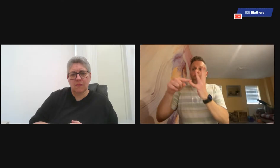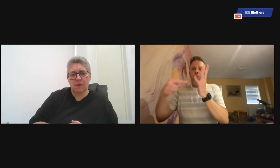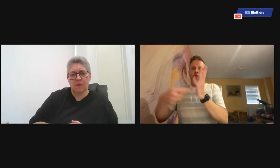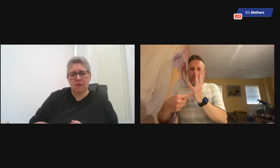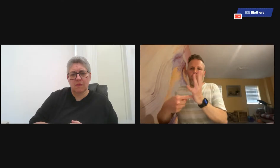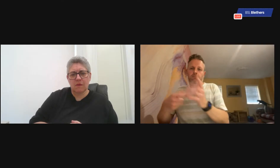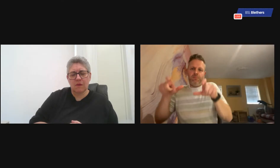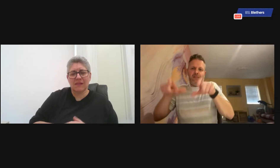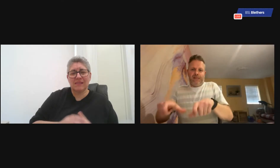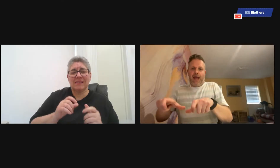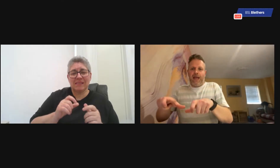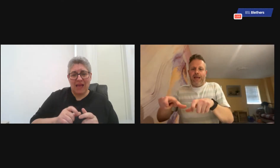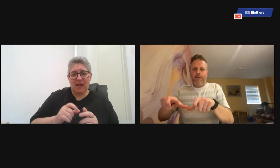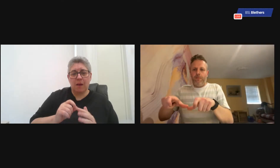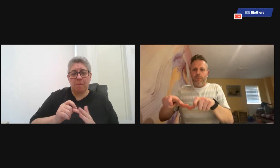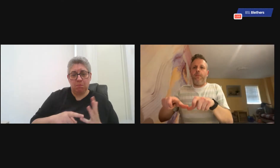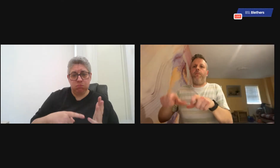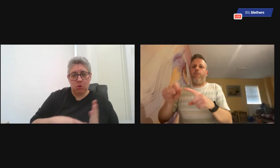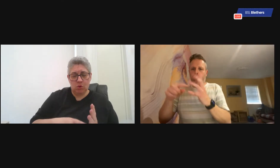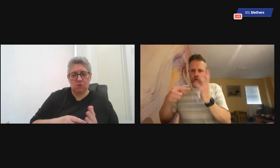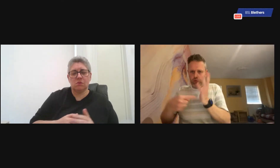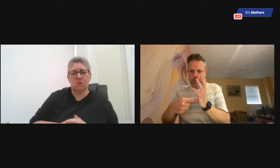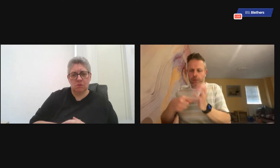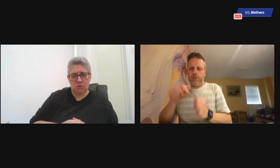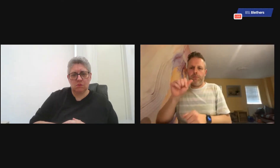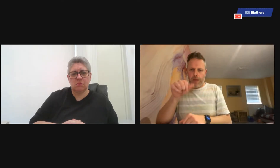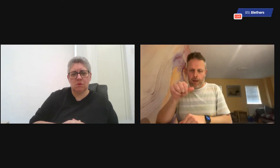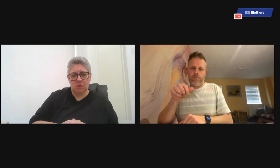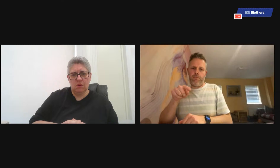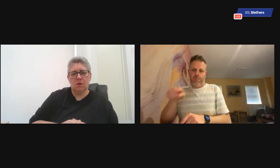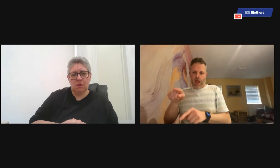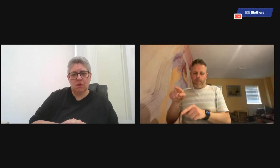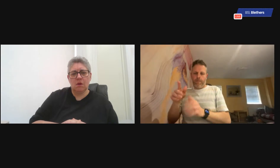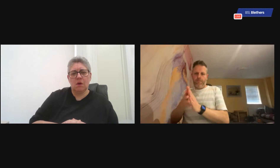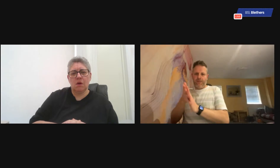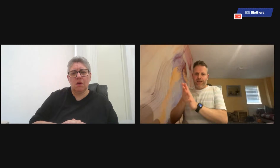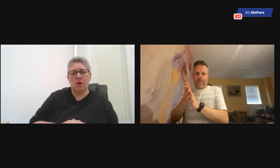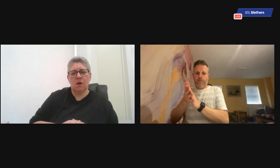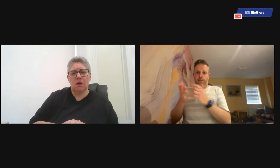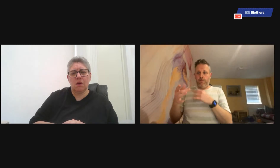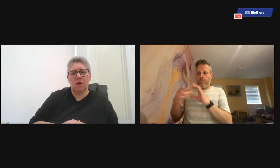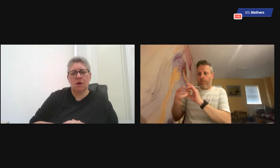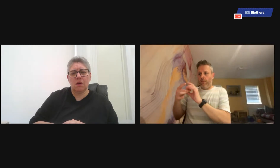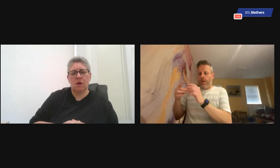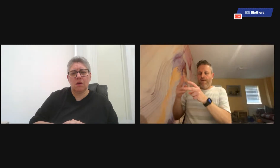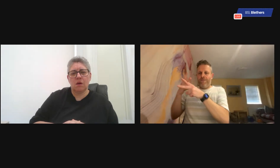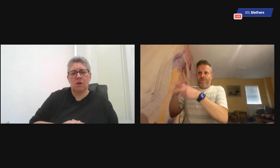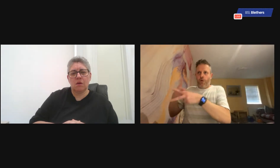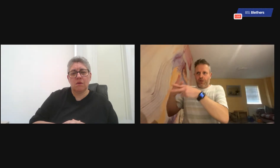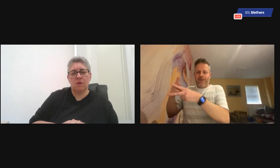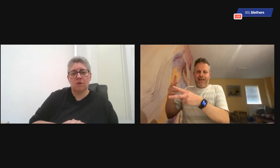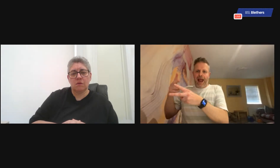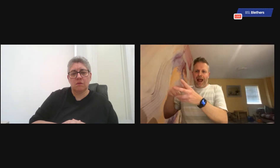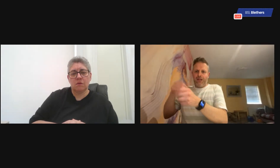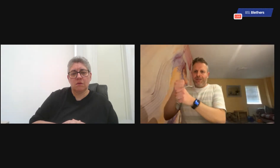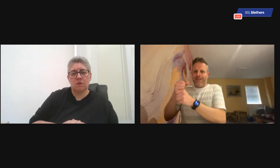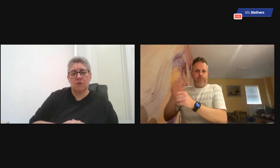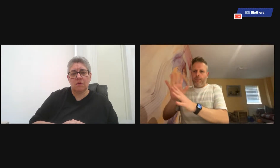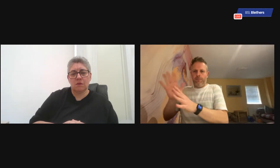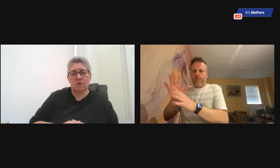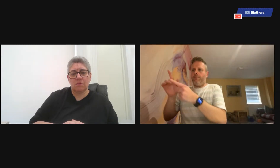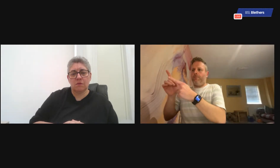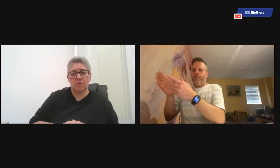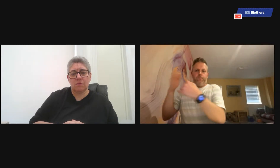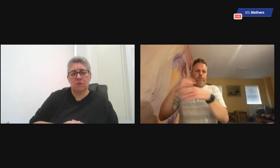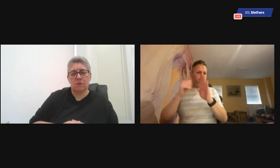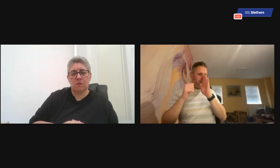They can have a staying put, let's say. So Staying put, okay. yeah, so we have that.